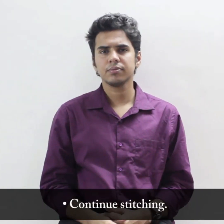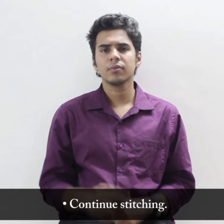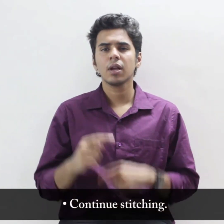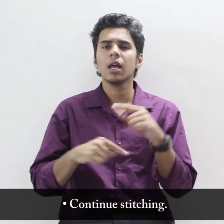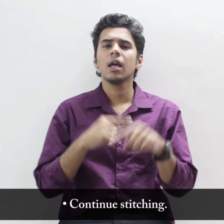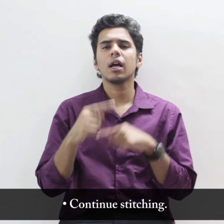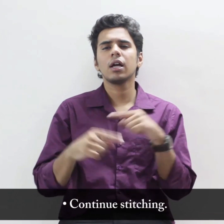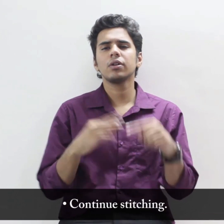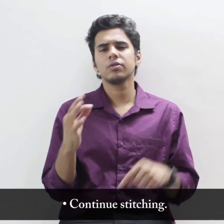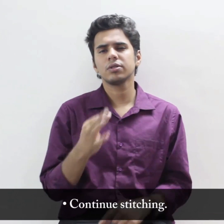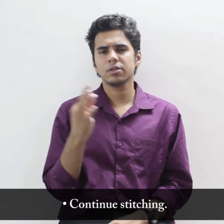Continue stitching.